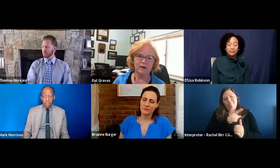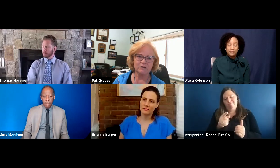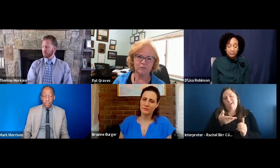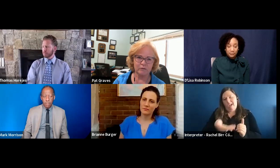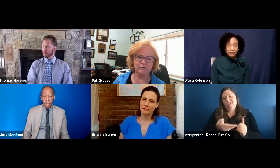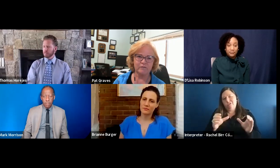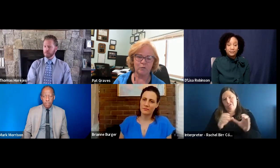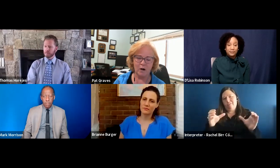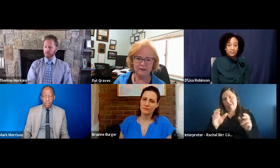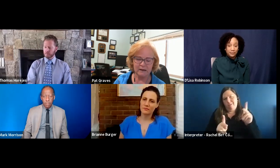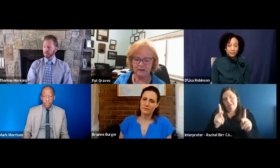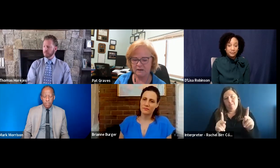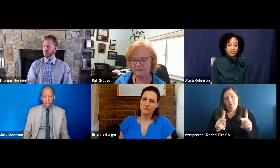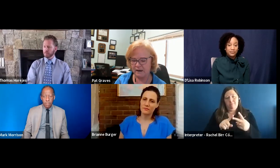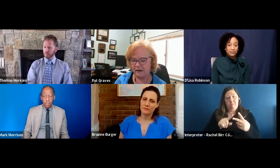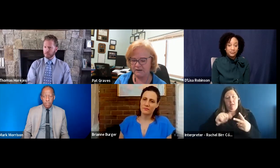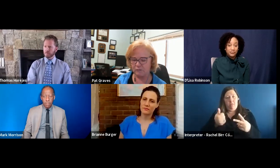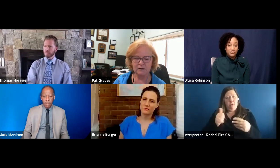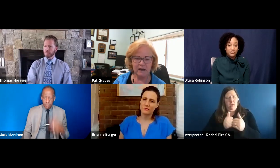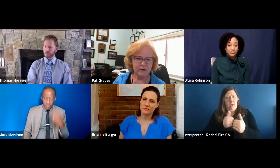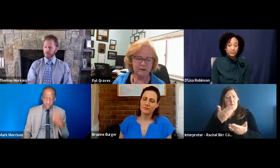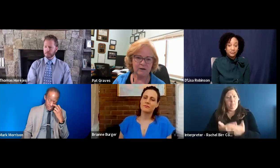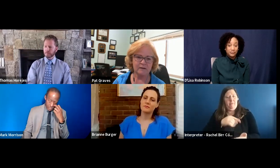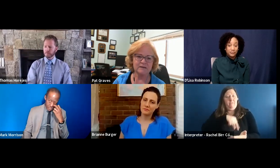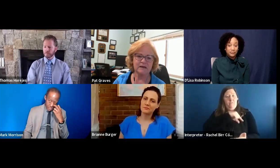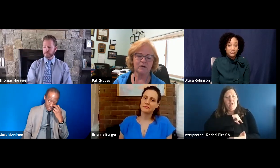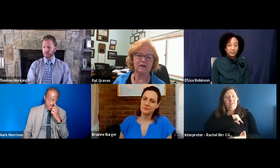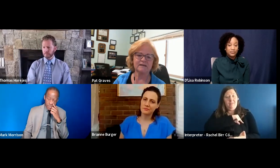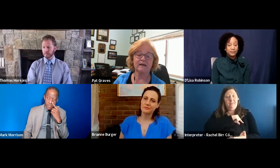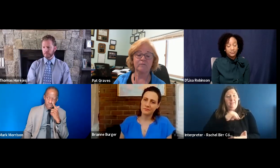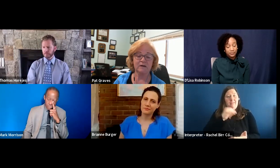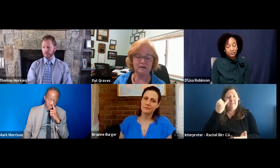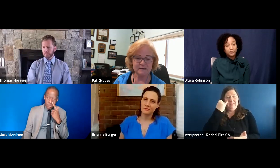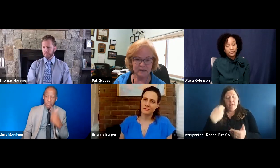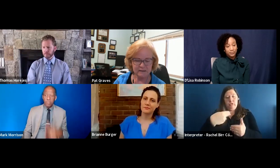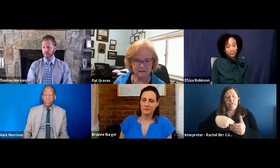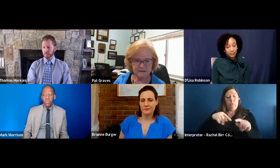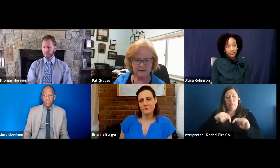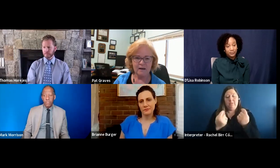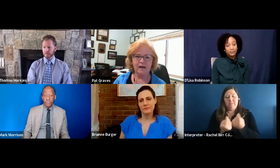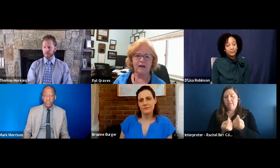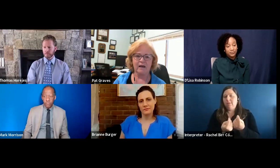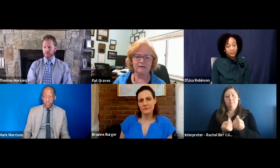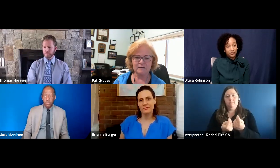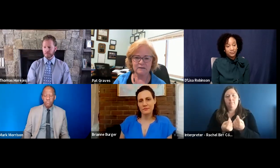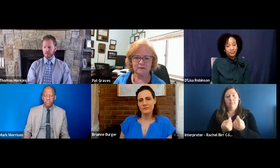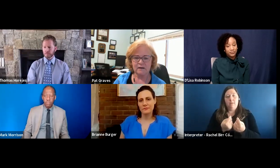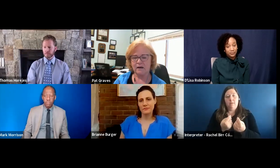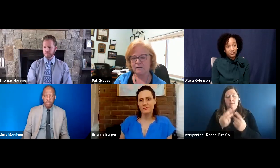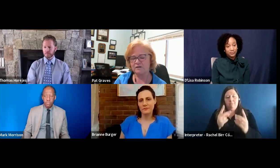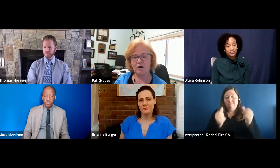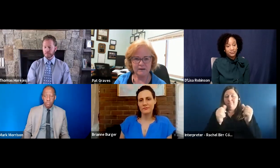other way to prove quality is I don't allow anyone on the team unless they have been assessed